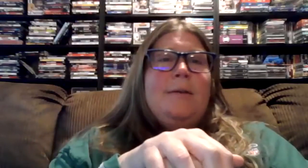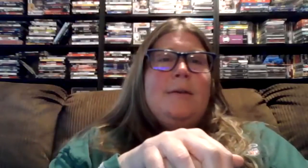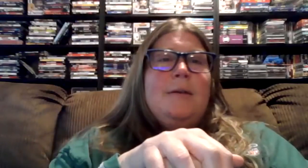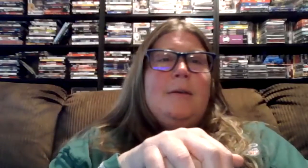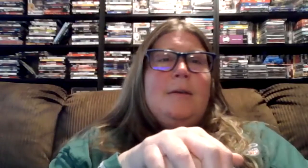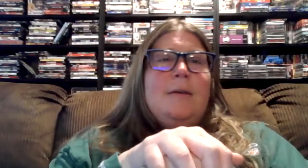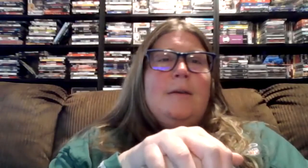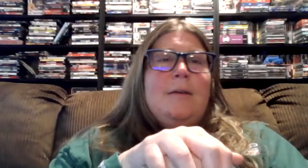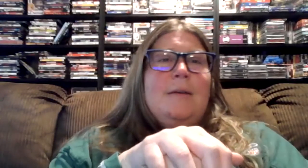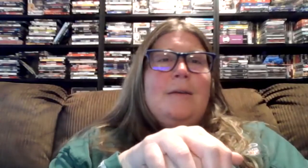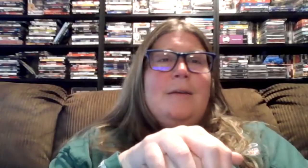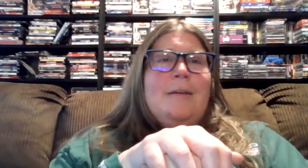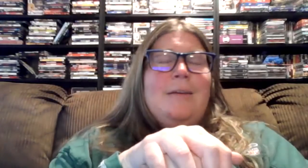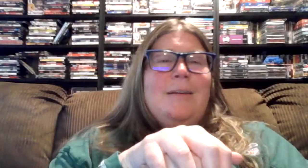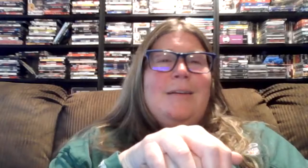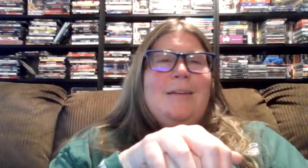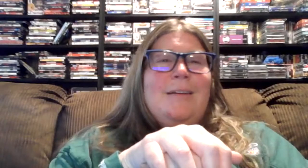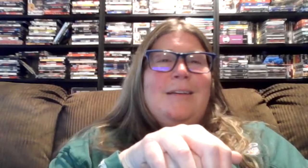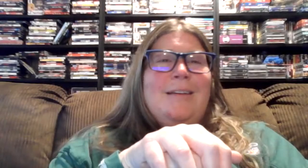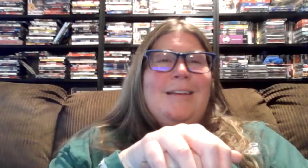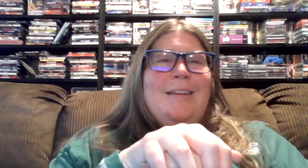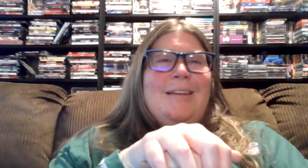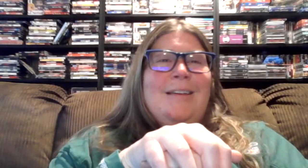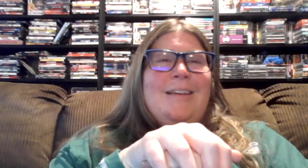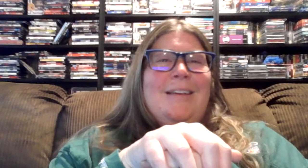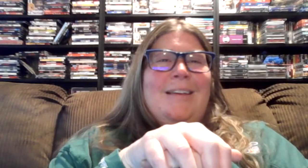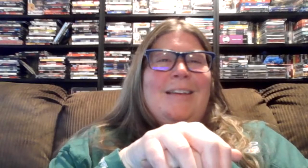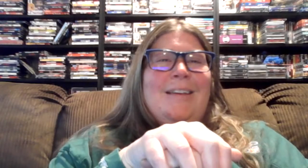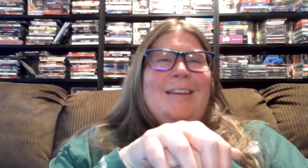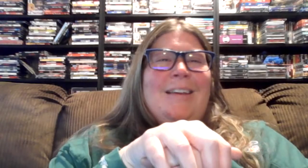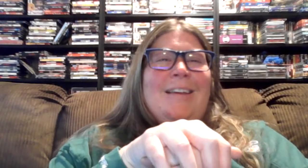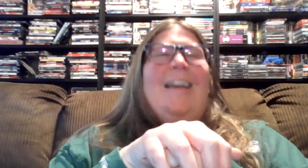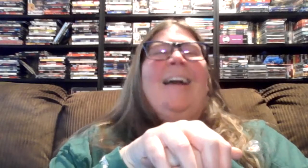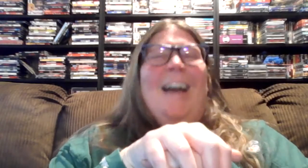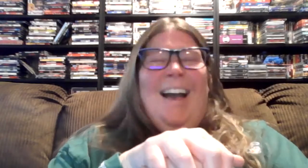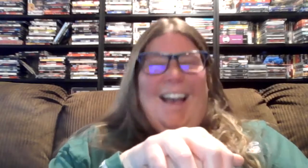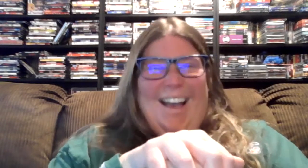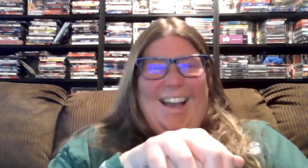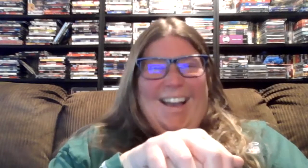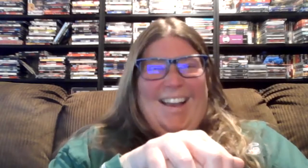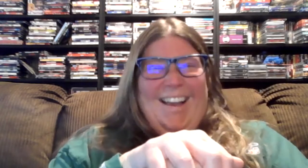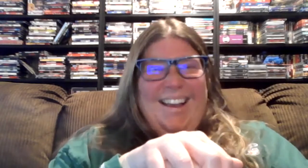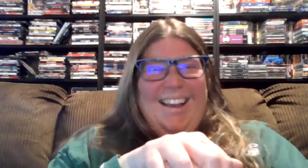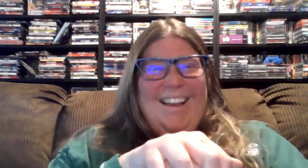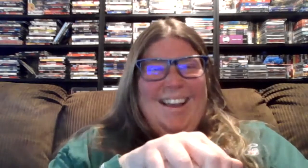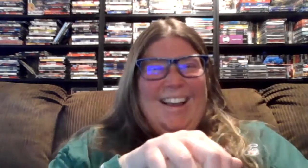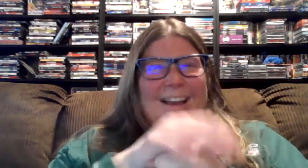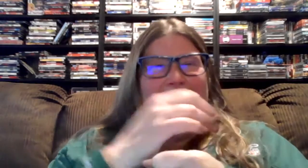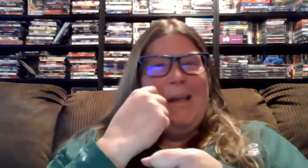what Dawn does on Saturday. Now I know why she throws those three fingers up at me. She wants them because she always